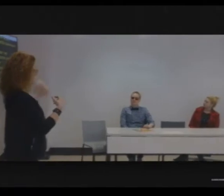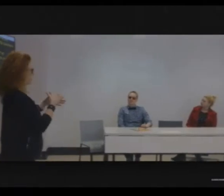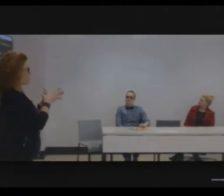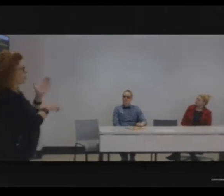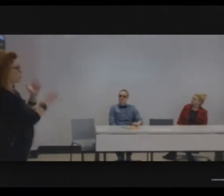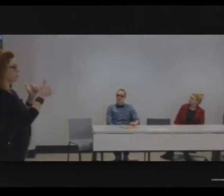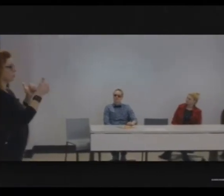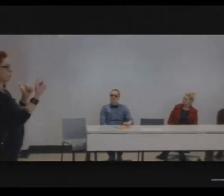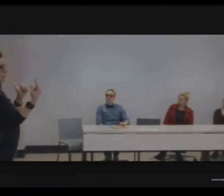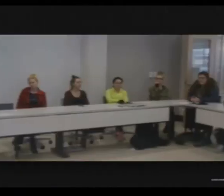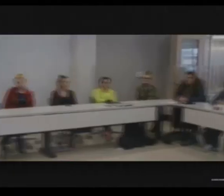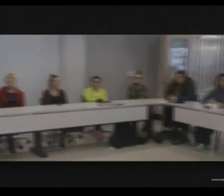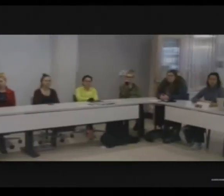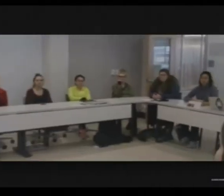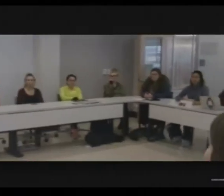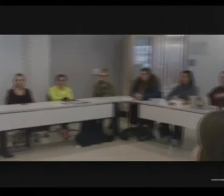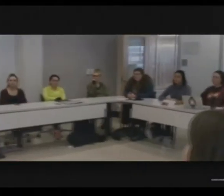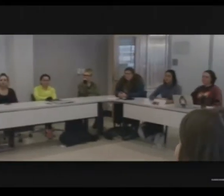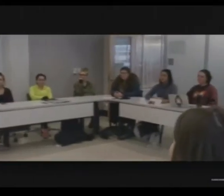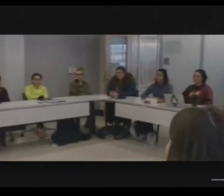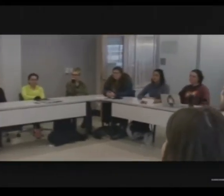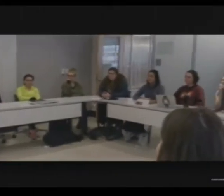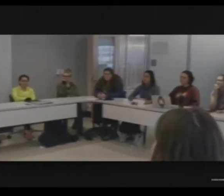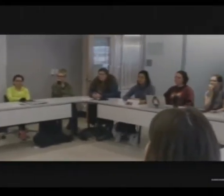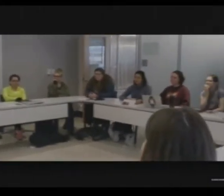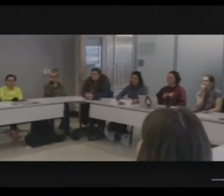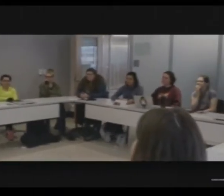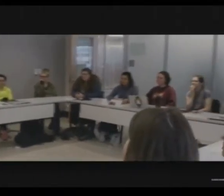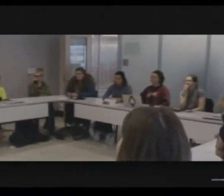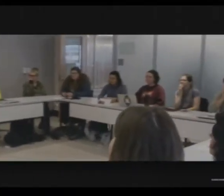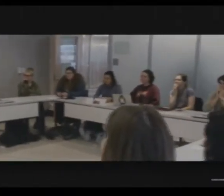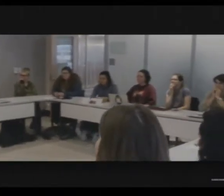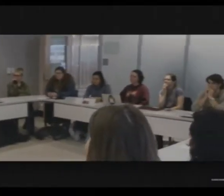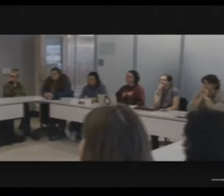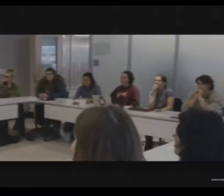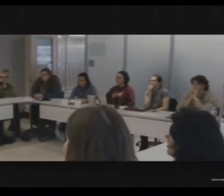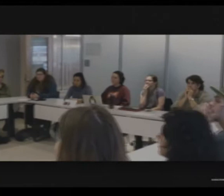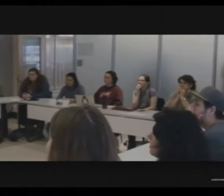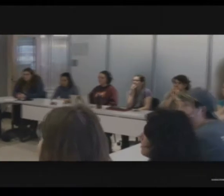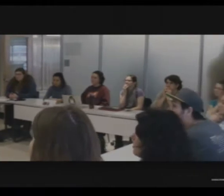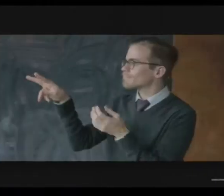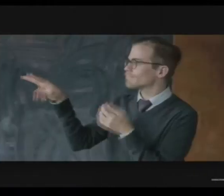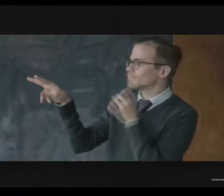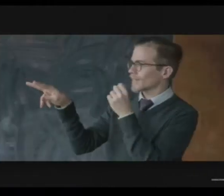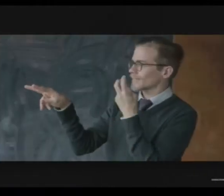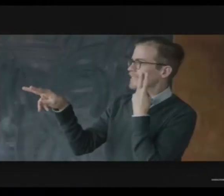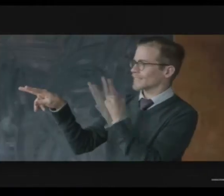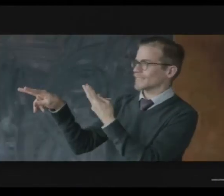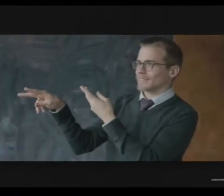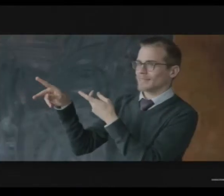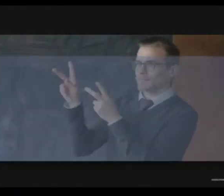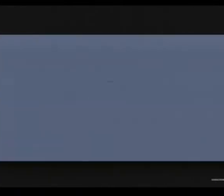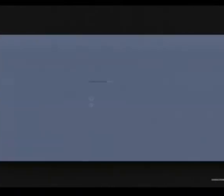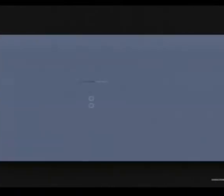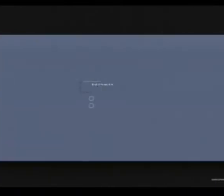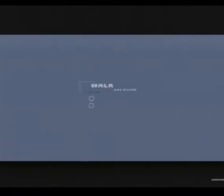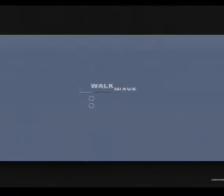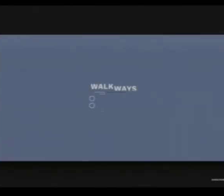other classmates. So if you want to be involved in a discussion, everybody has a front row seat to seeing.